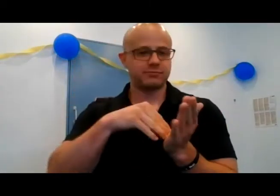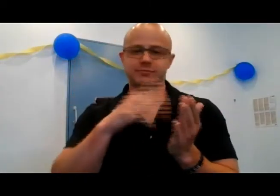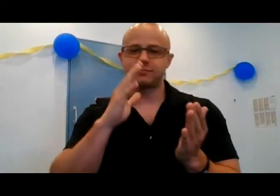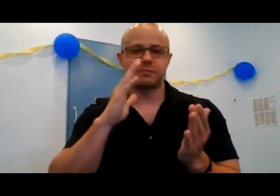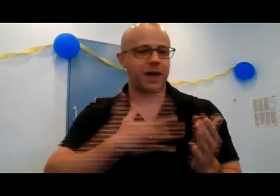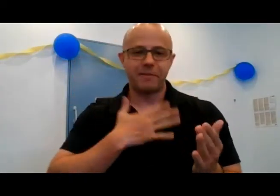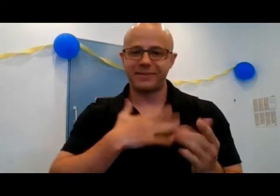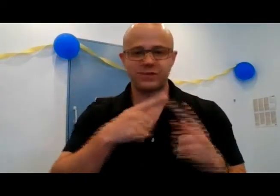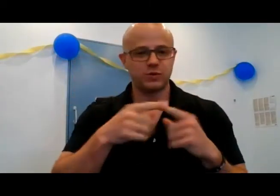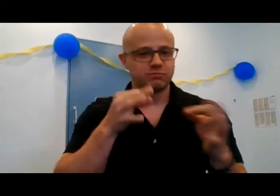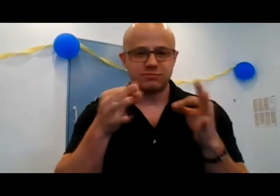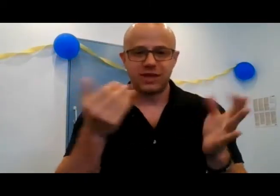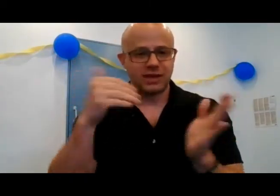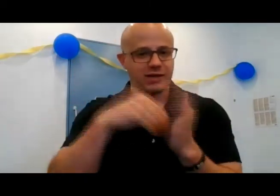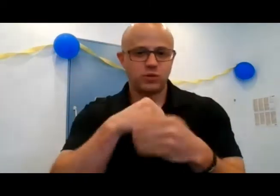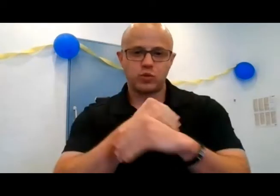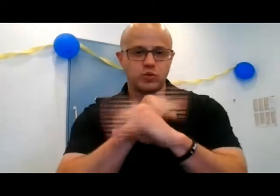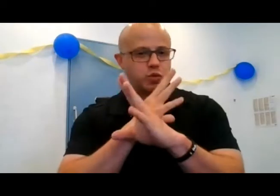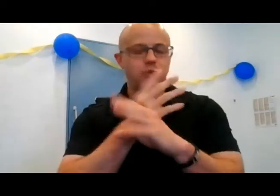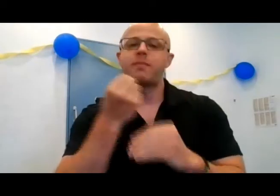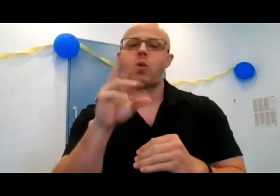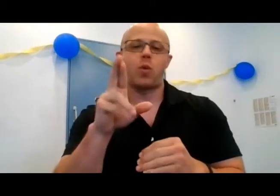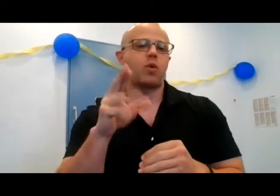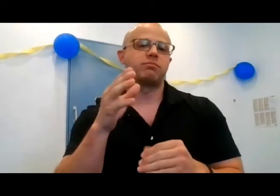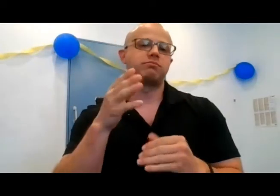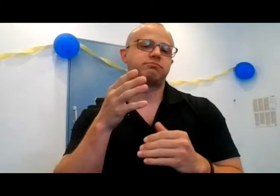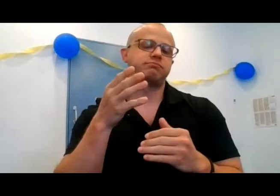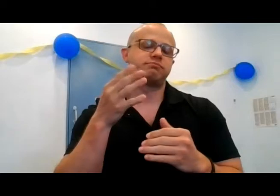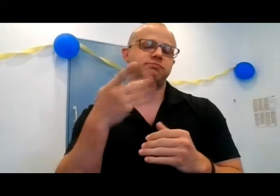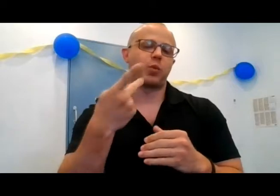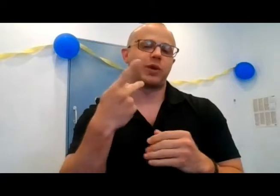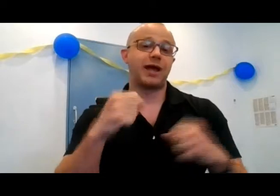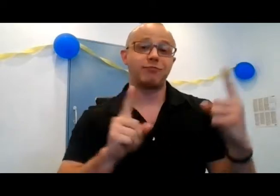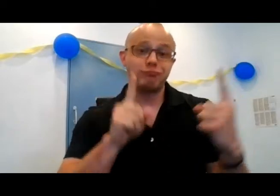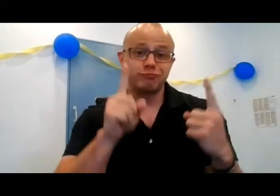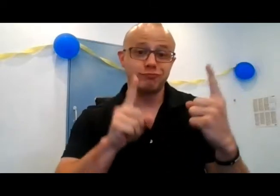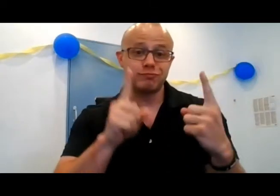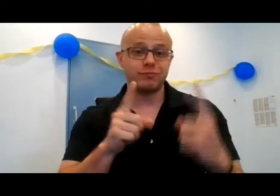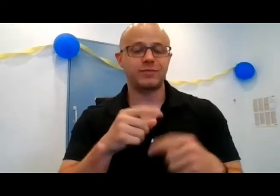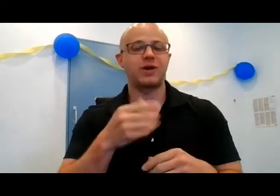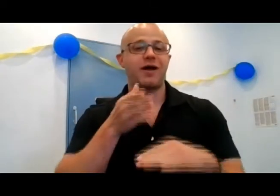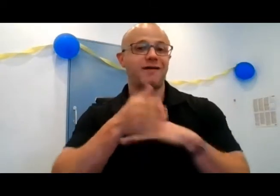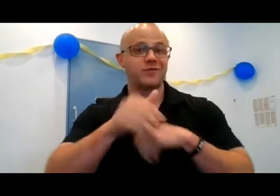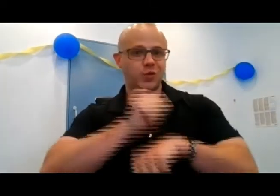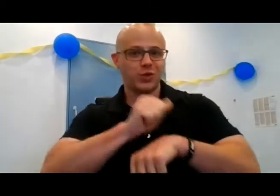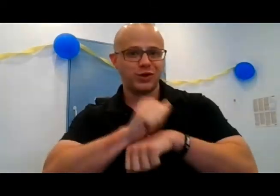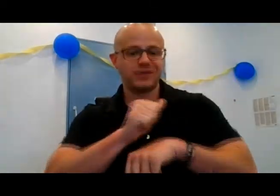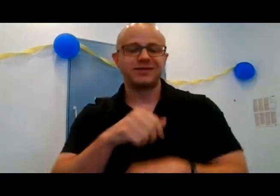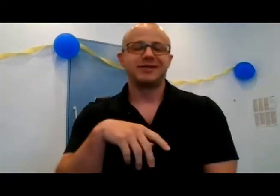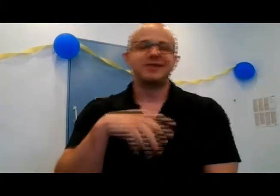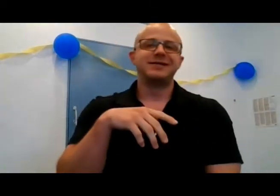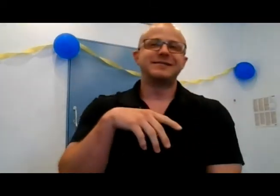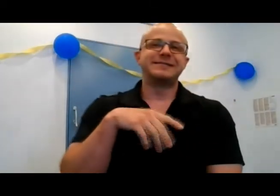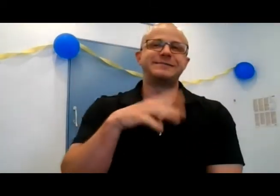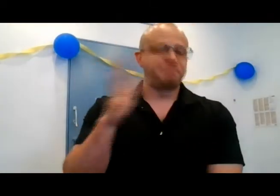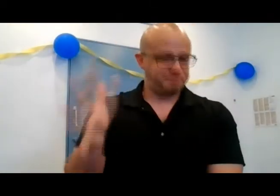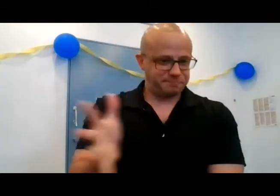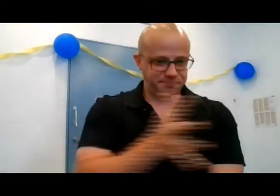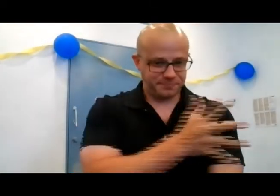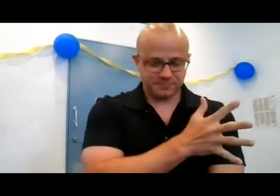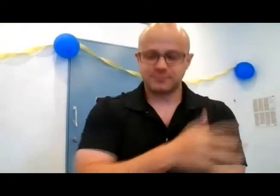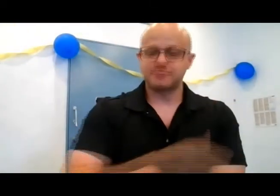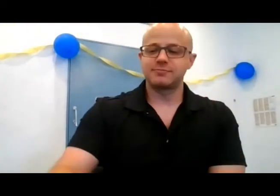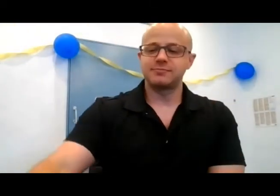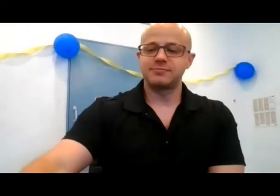finger, the 31, 32, 33, 34. If you'd like me to explain those numbers, I can in person or